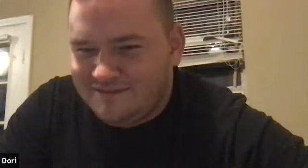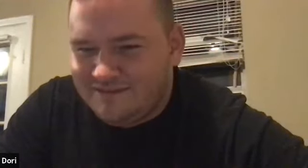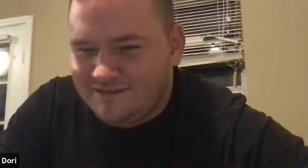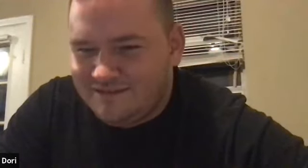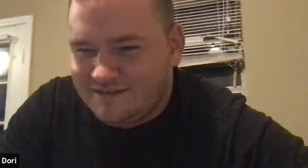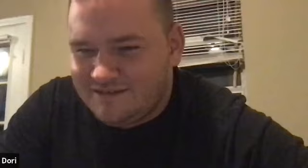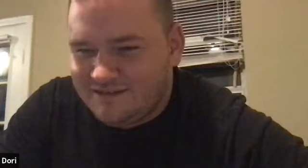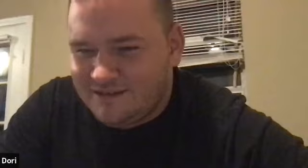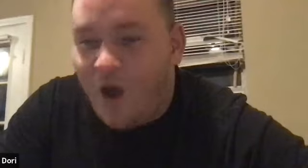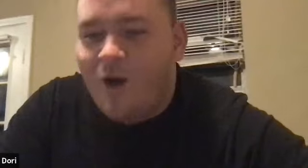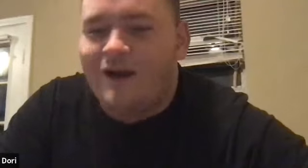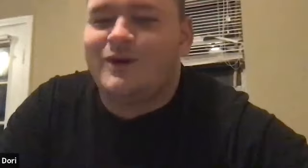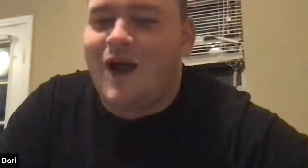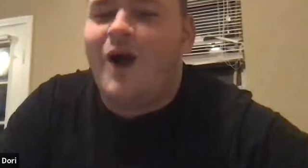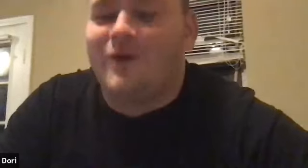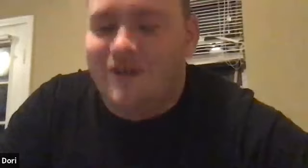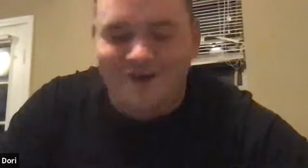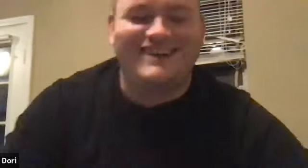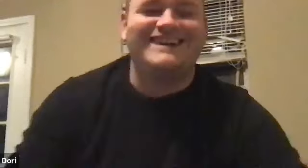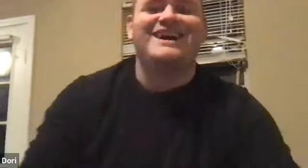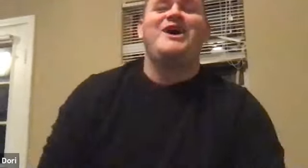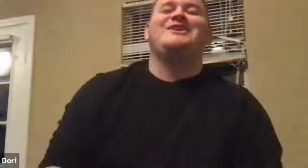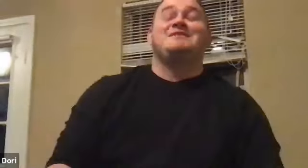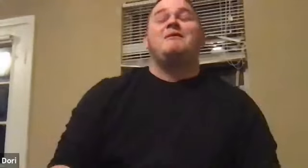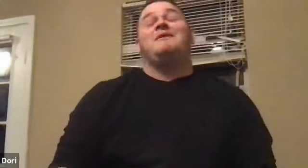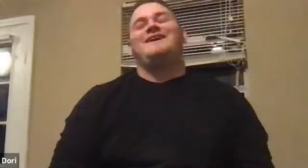I may have spelled squirrel wrong. Oh, and you want? Oh.